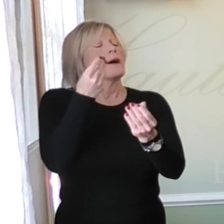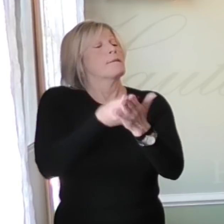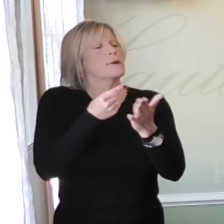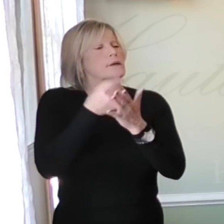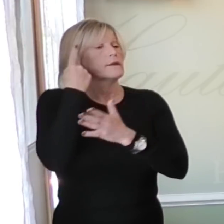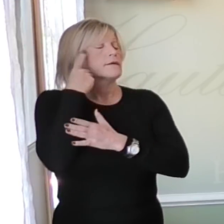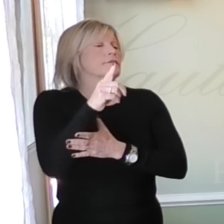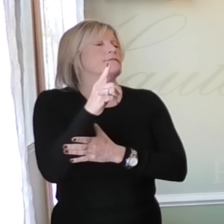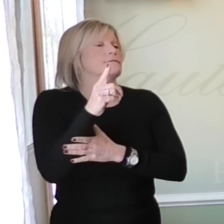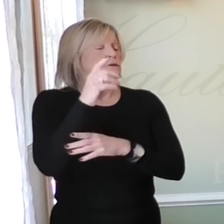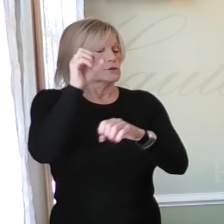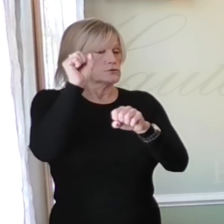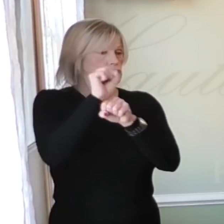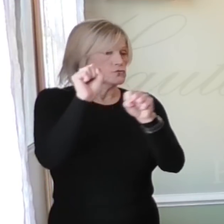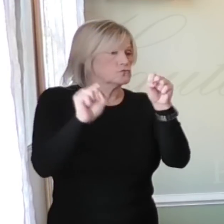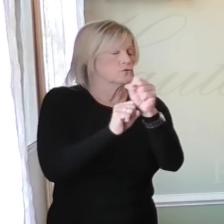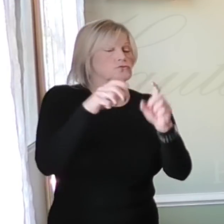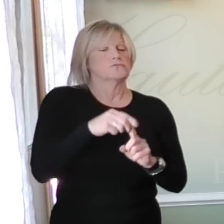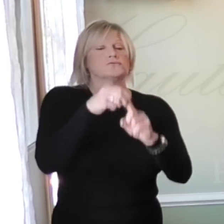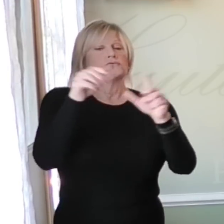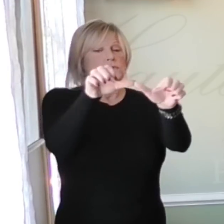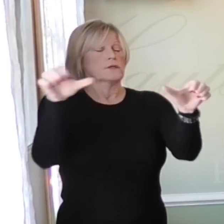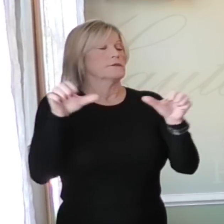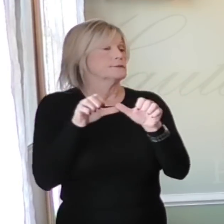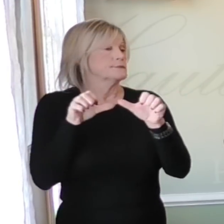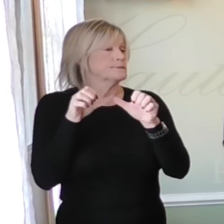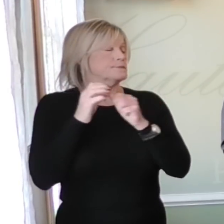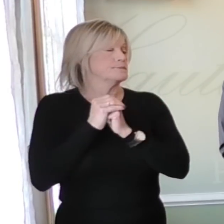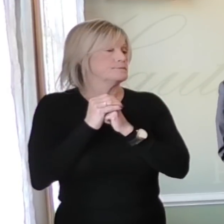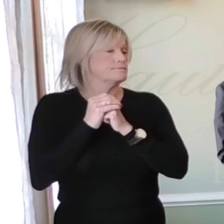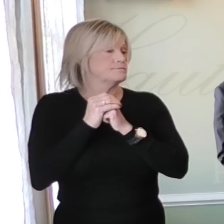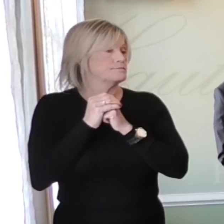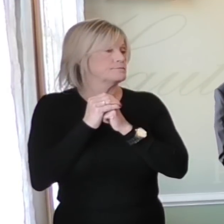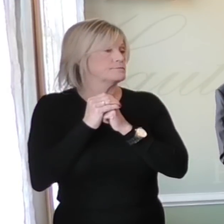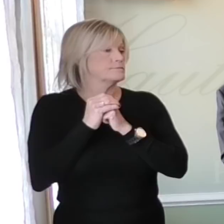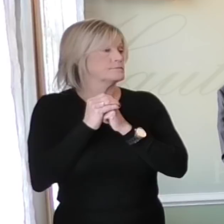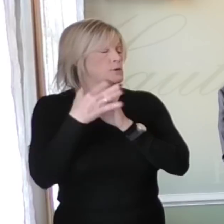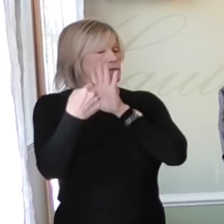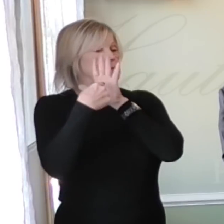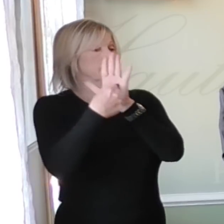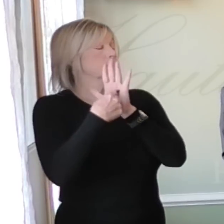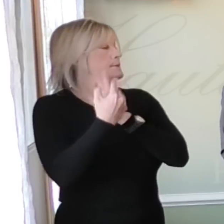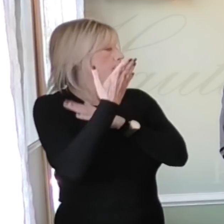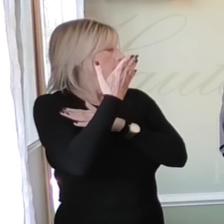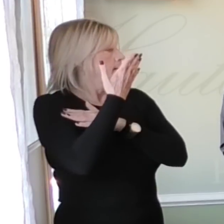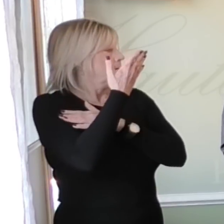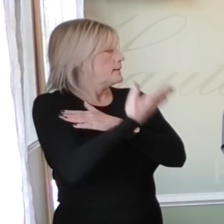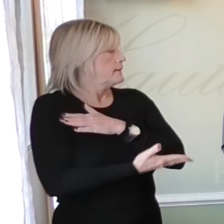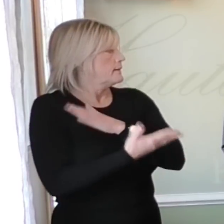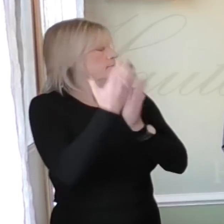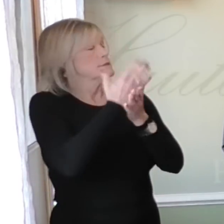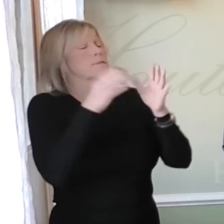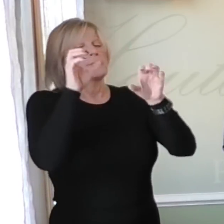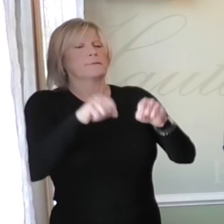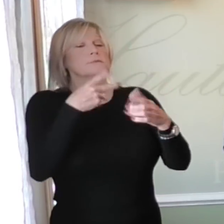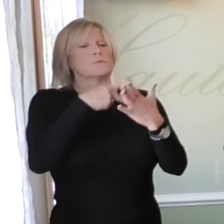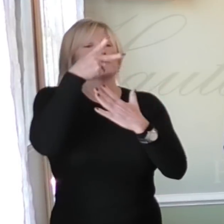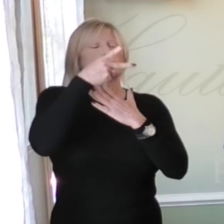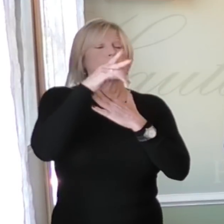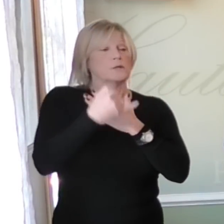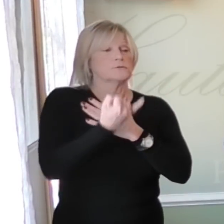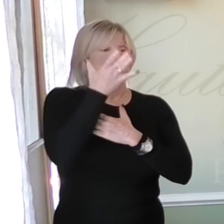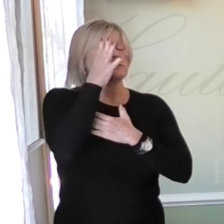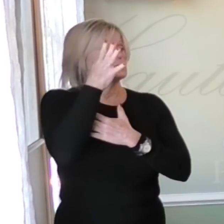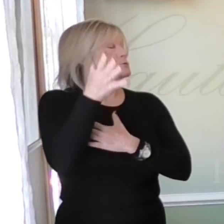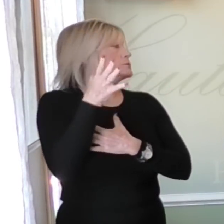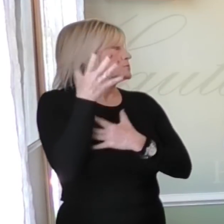on structures in certain areas. And there's an example of some of the potential projects that could